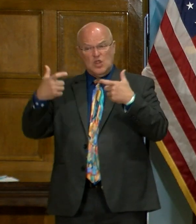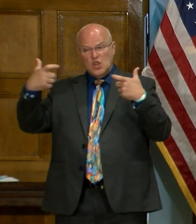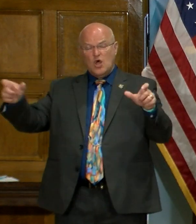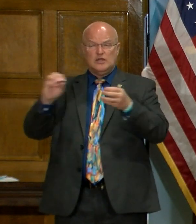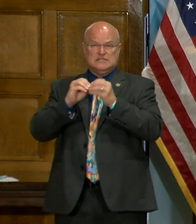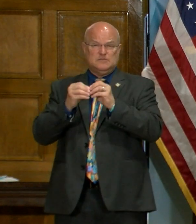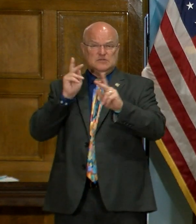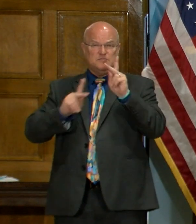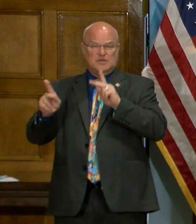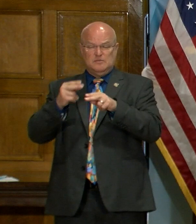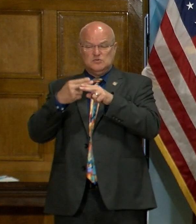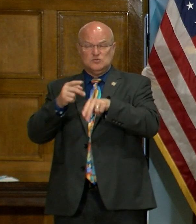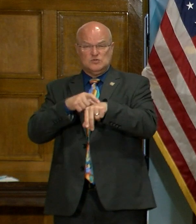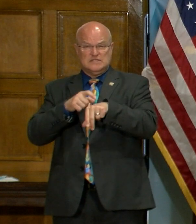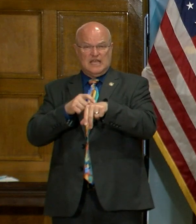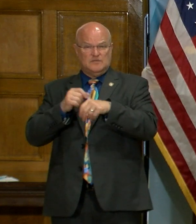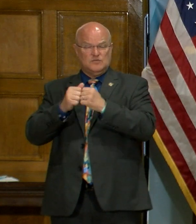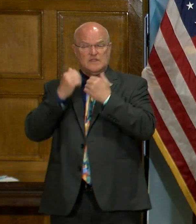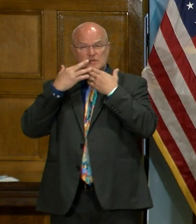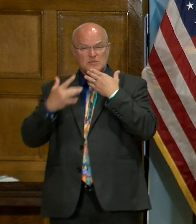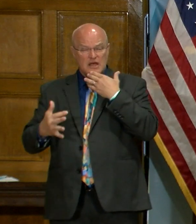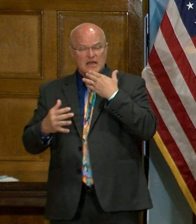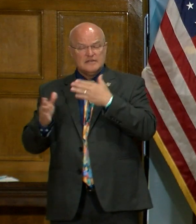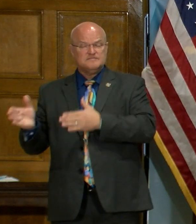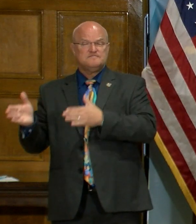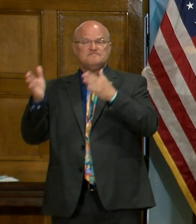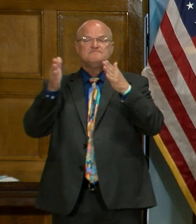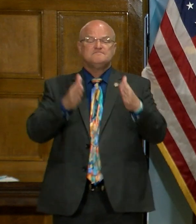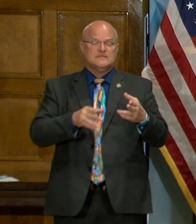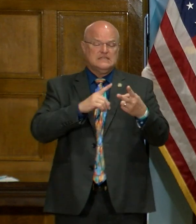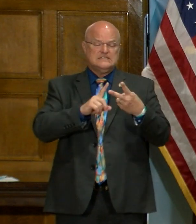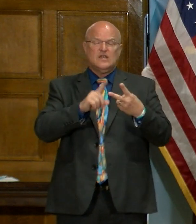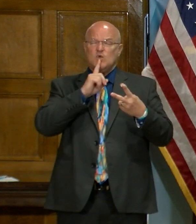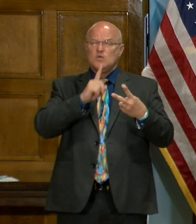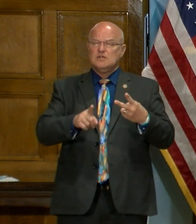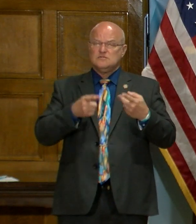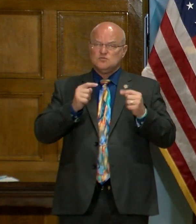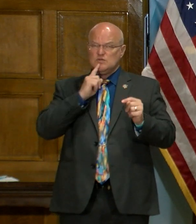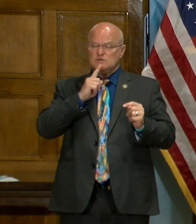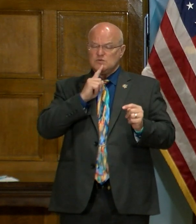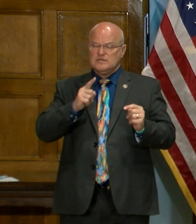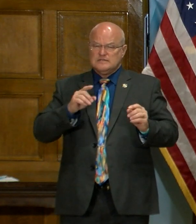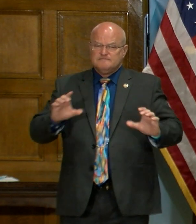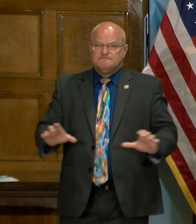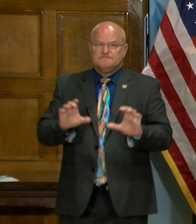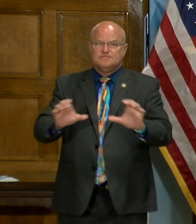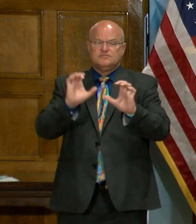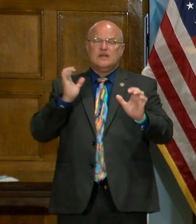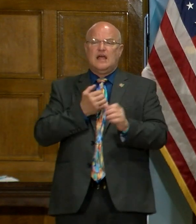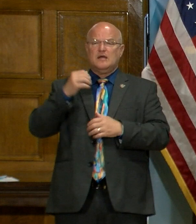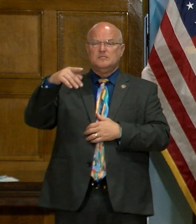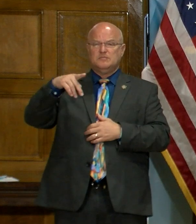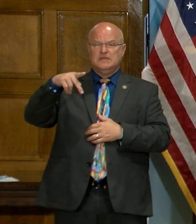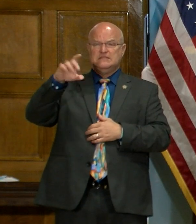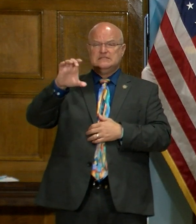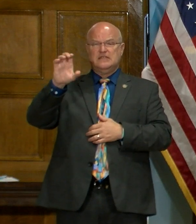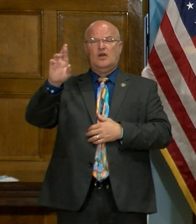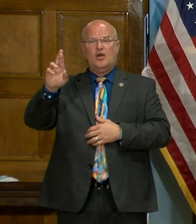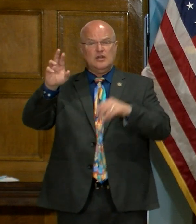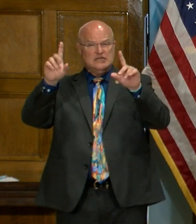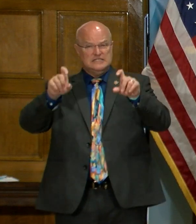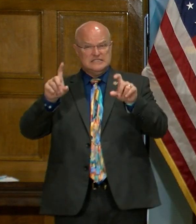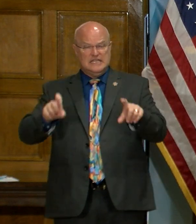large numbers of people in a short period of time. And second, we really have been trying to scale up our PCR